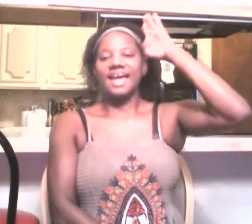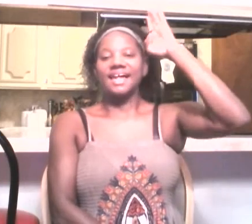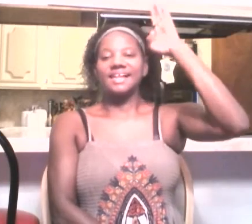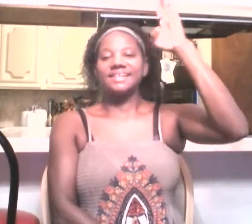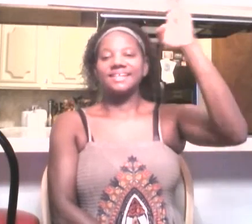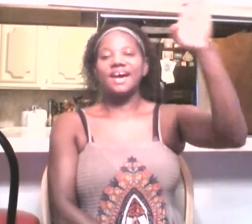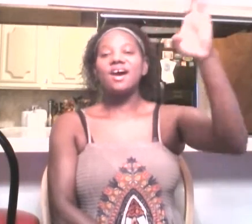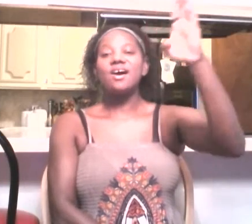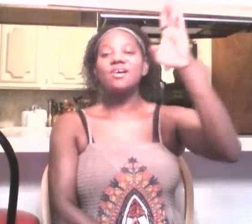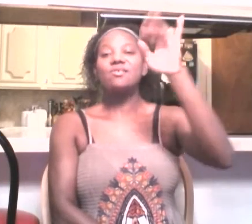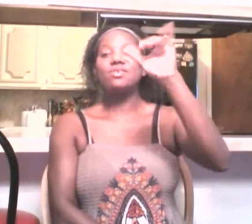Hello,